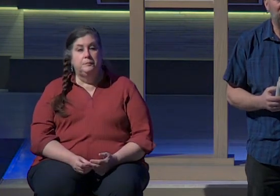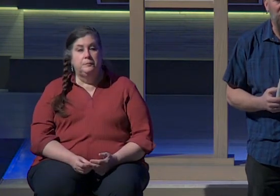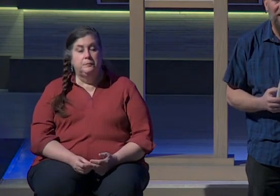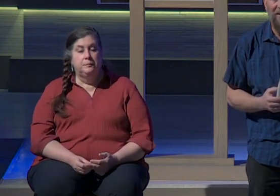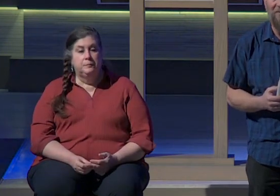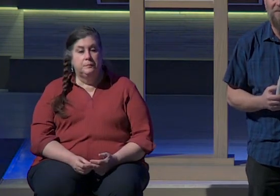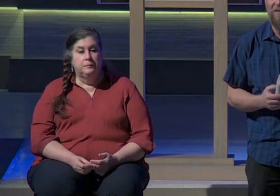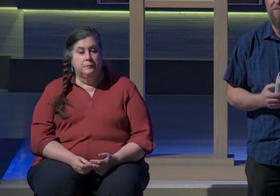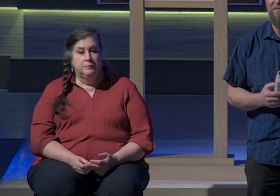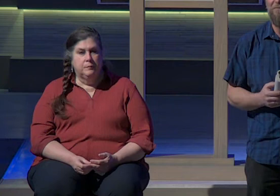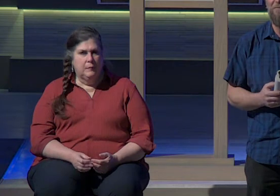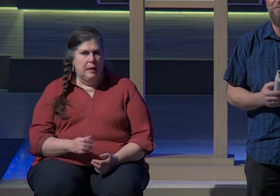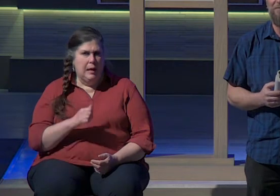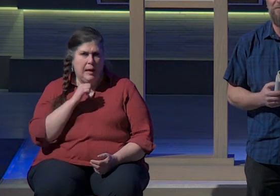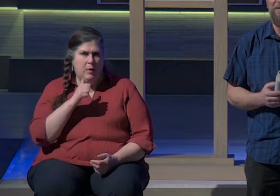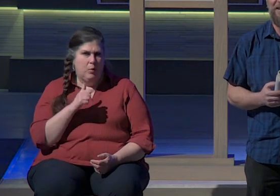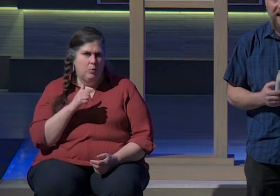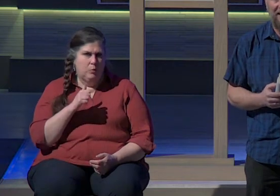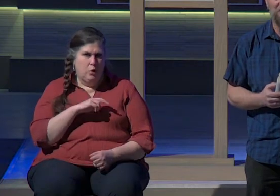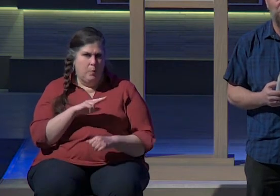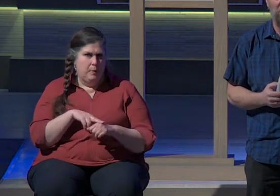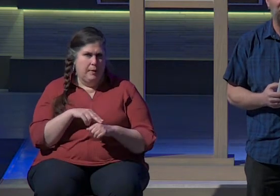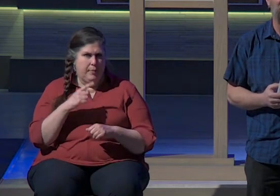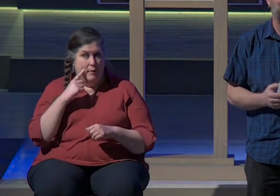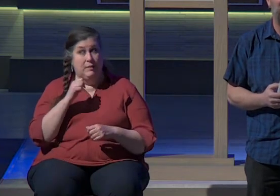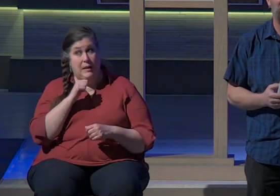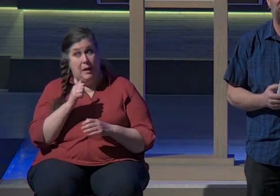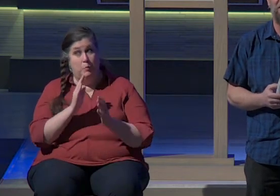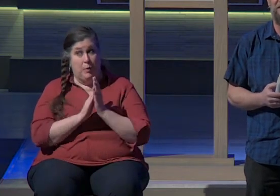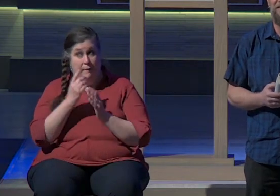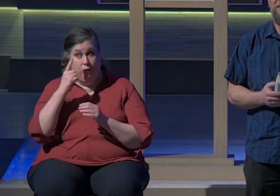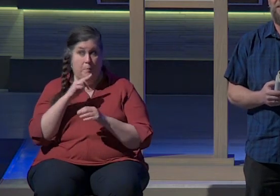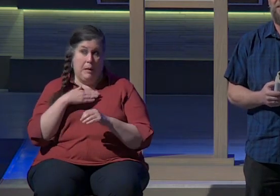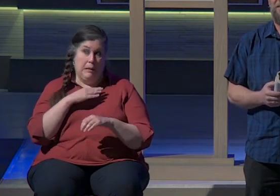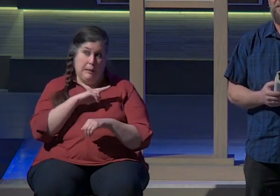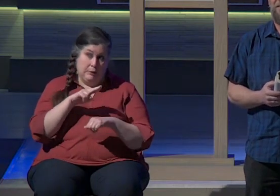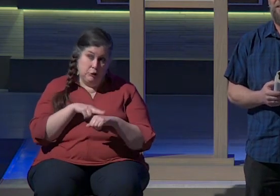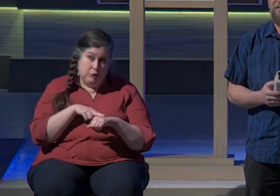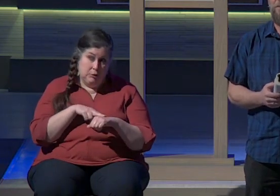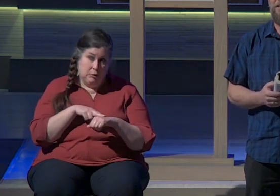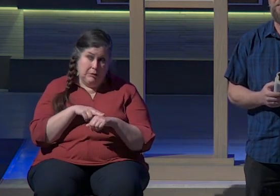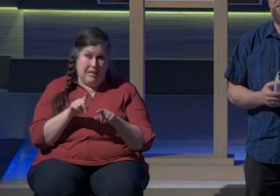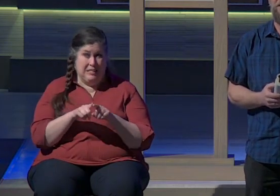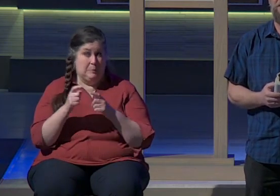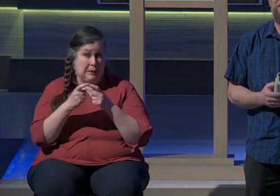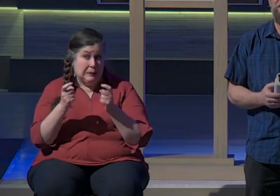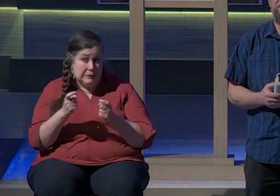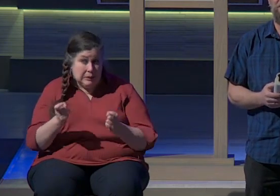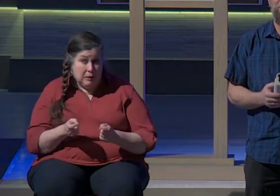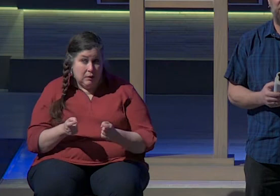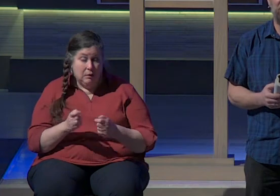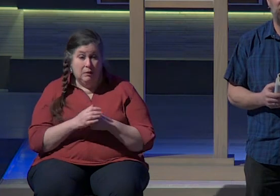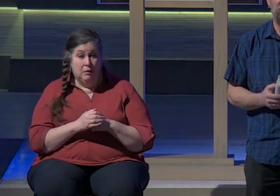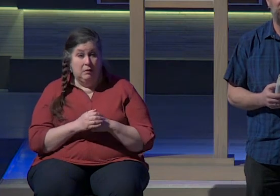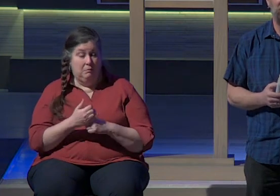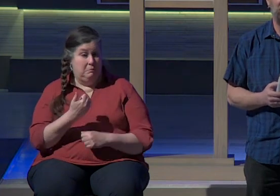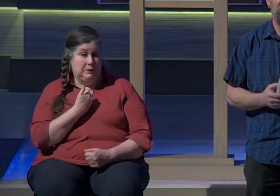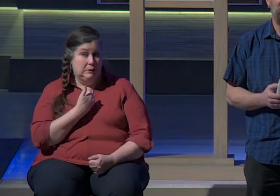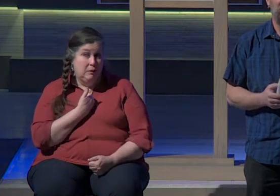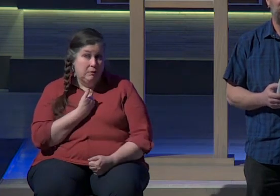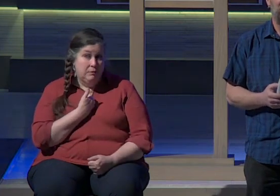I don't normally ever think of not praying for my nation as being sin